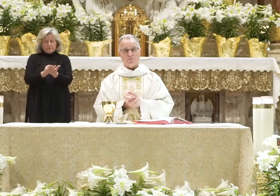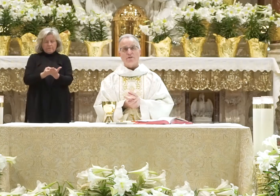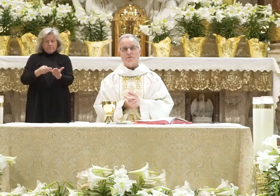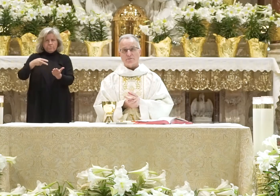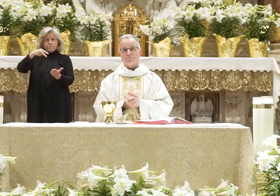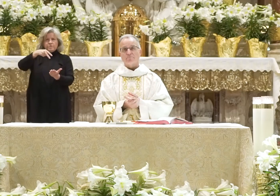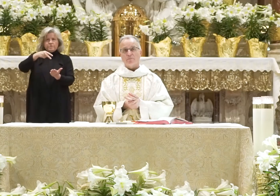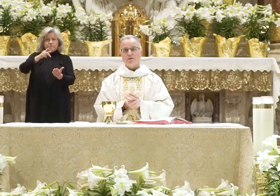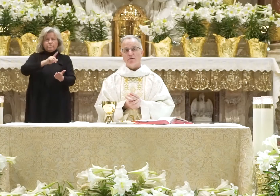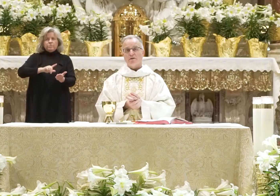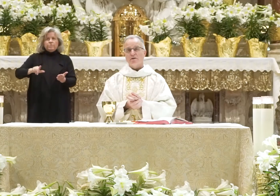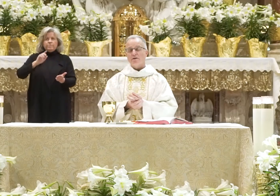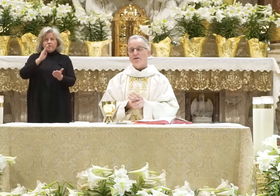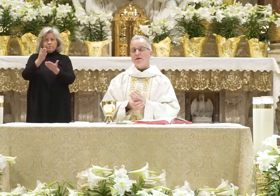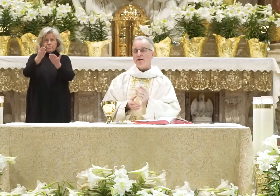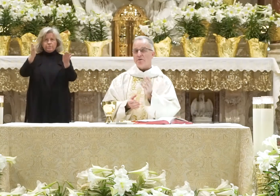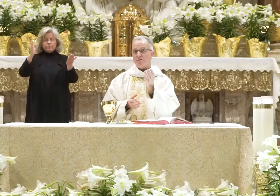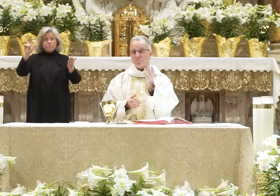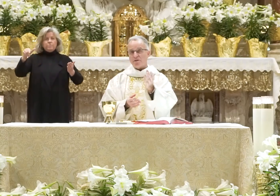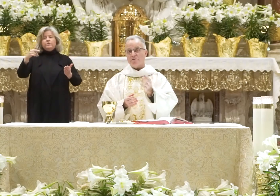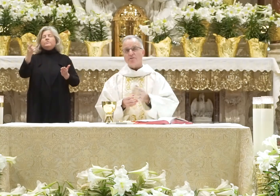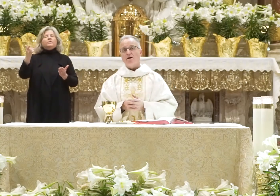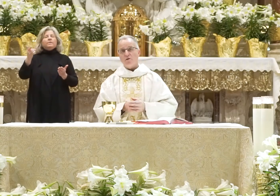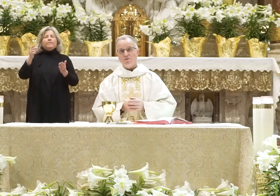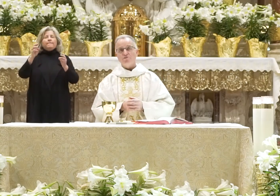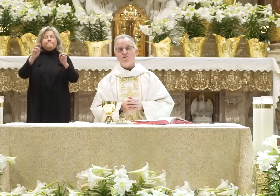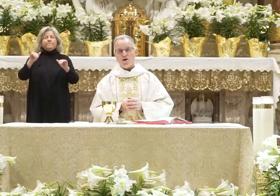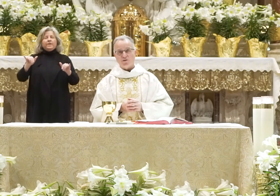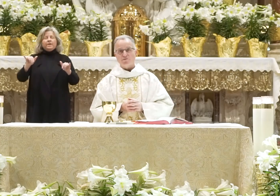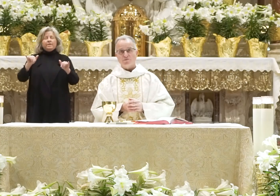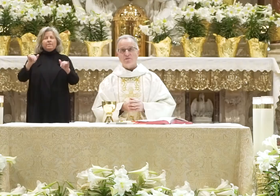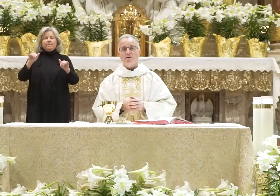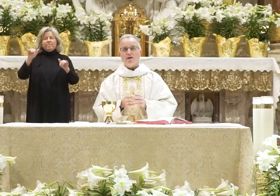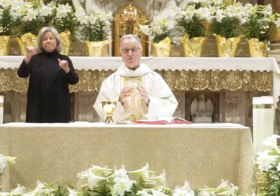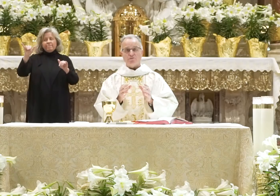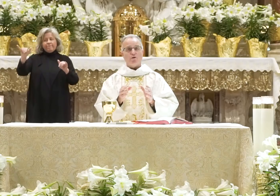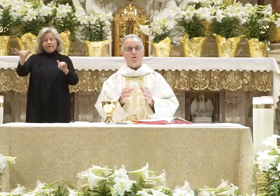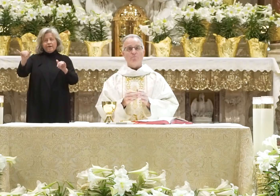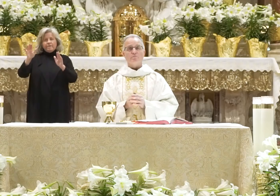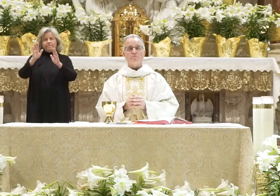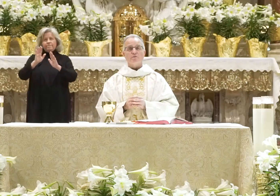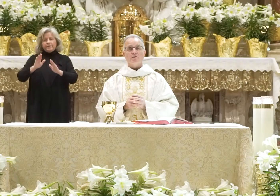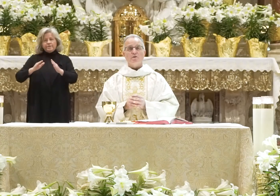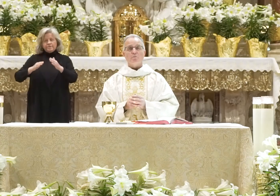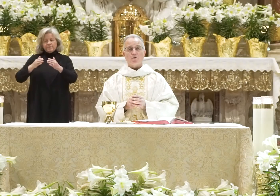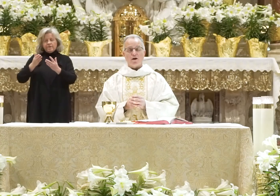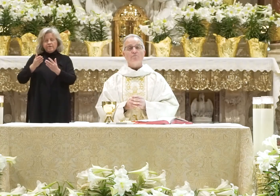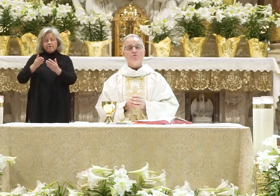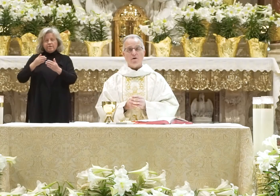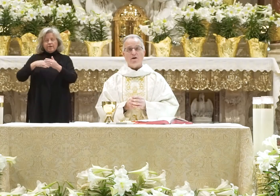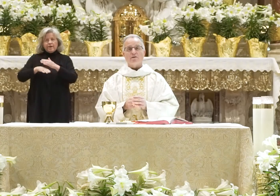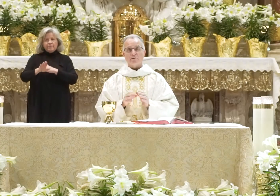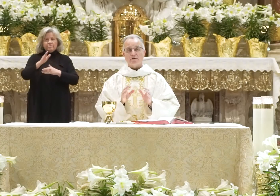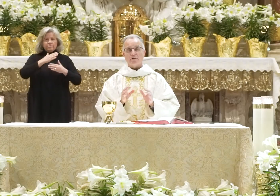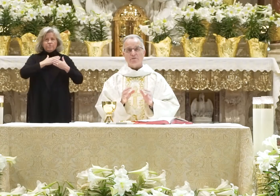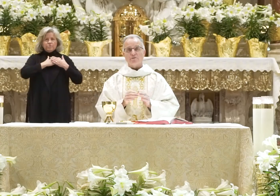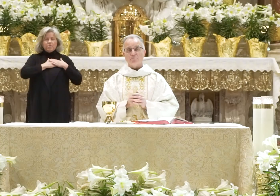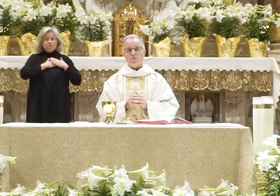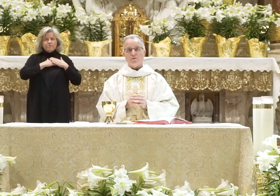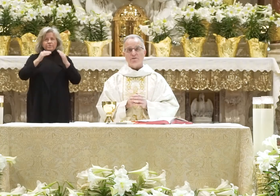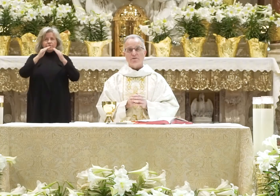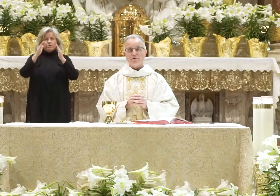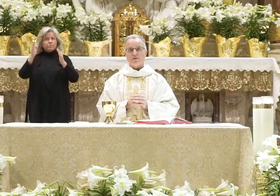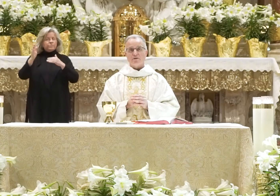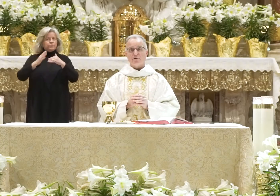you always. And with your spirit. And may that peace now enter your hearts, enter your homes, wherever you are at